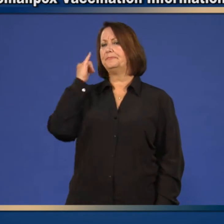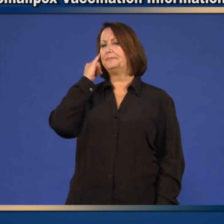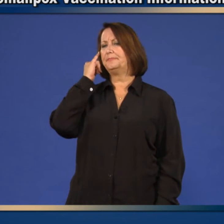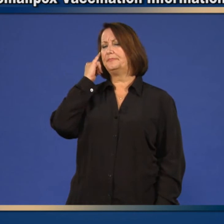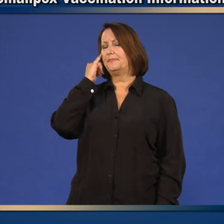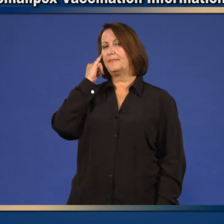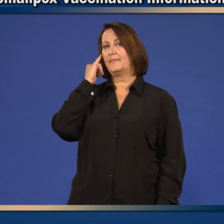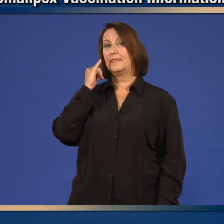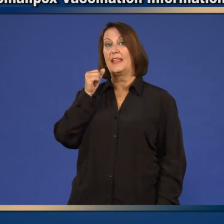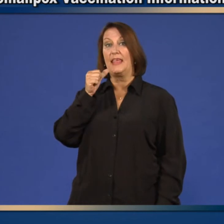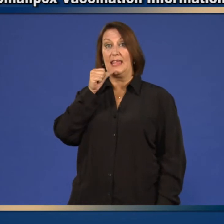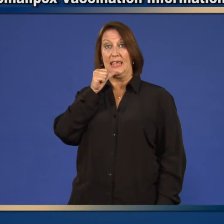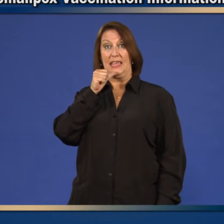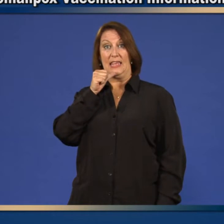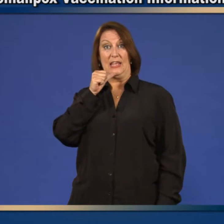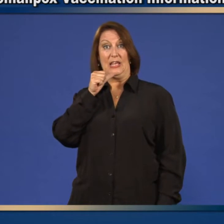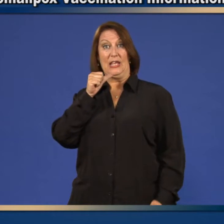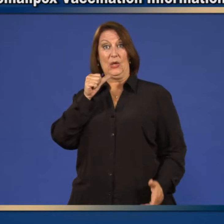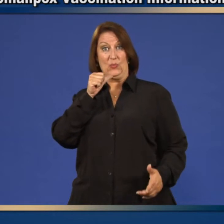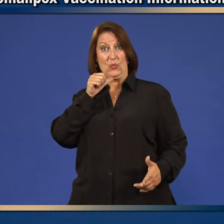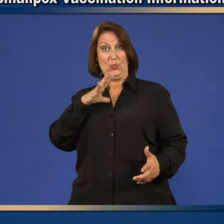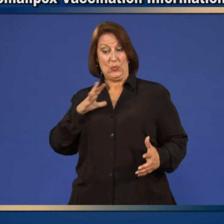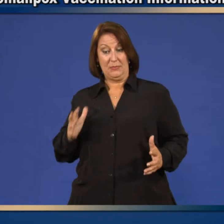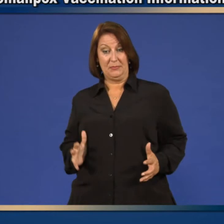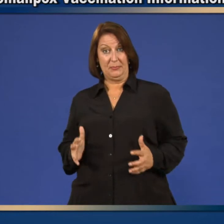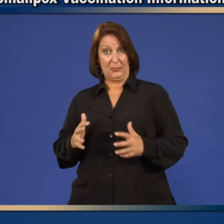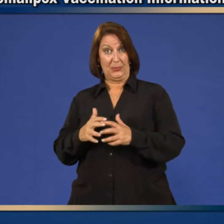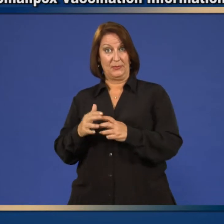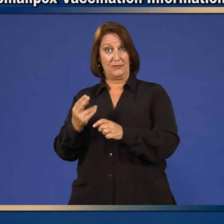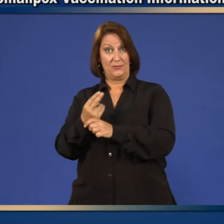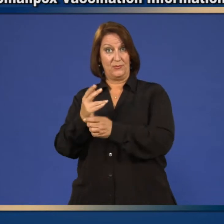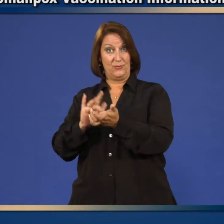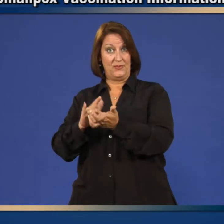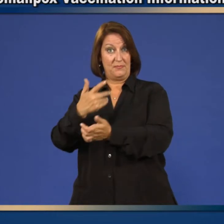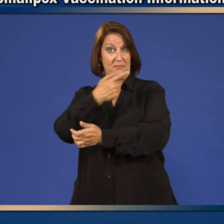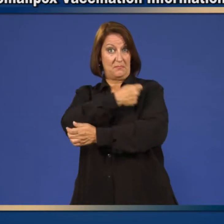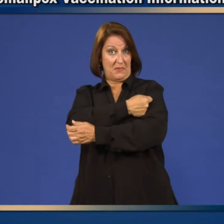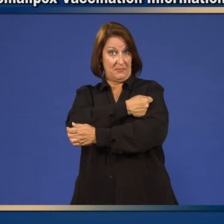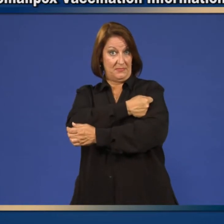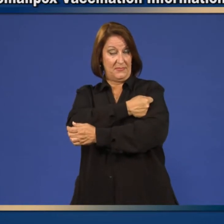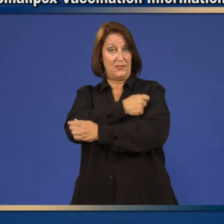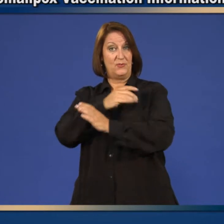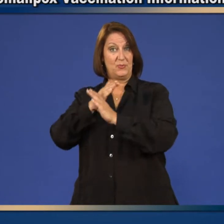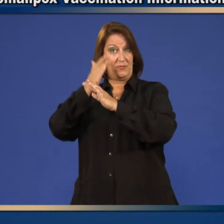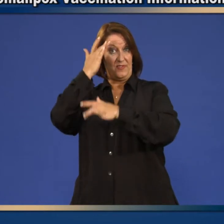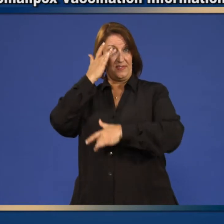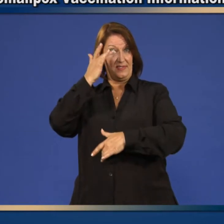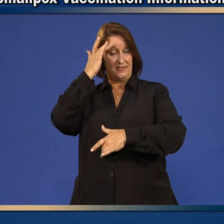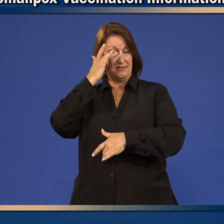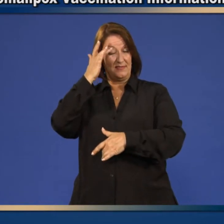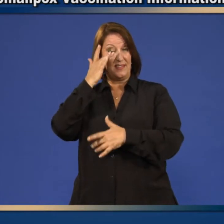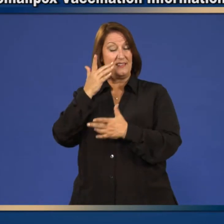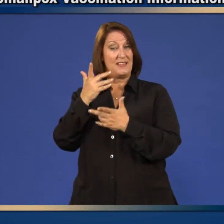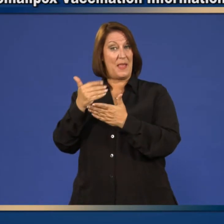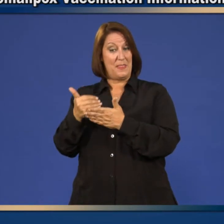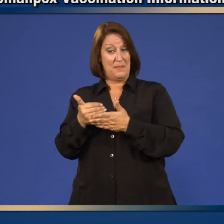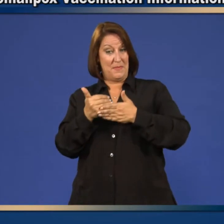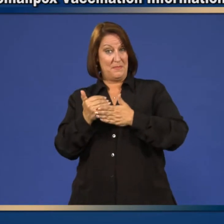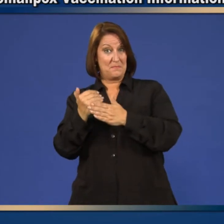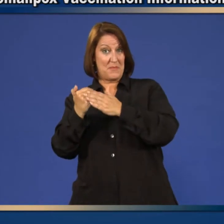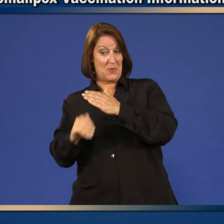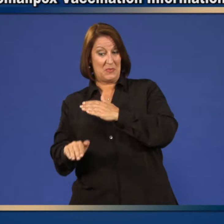Are there any other special risks after birth for children who are born to mothers who receive smallpox vaccine